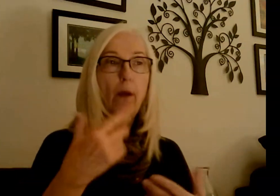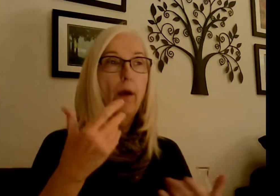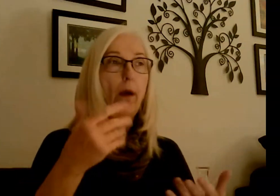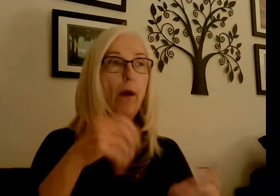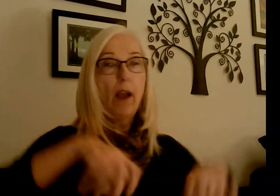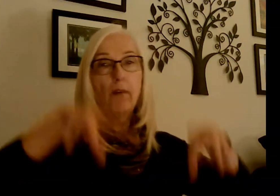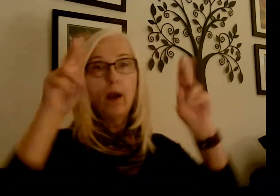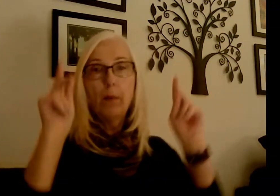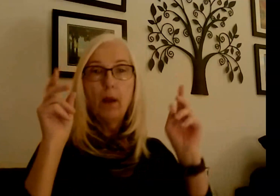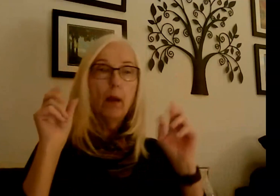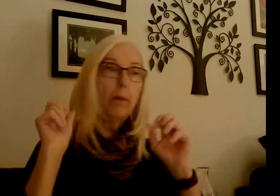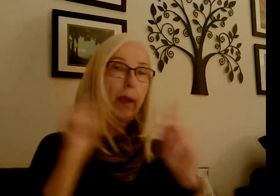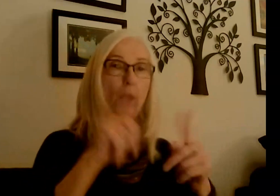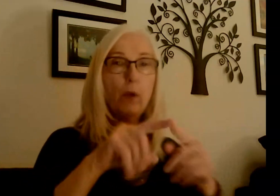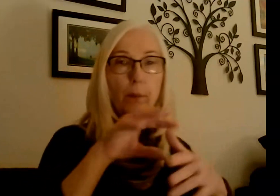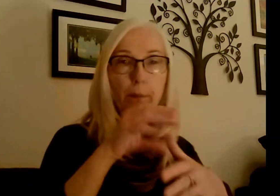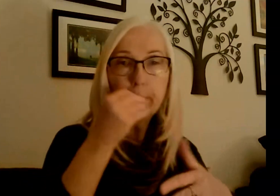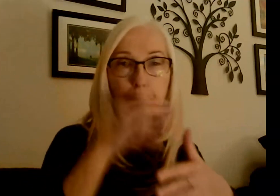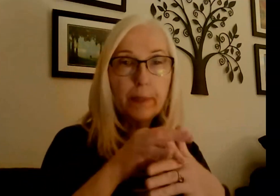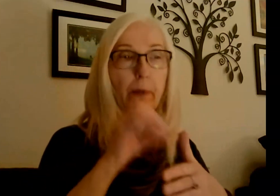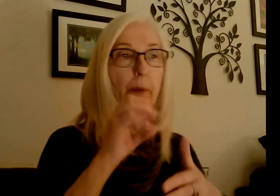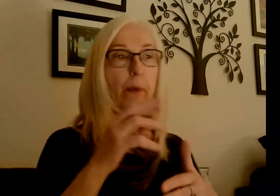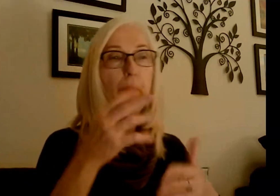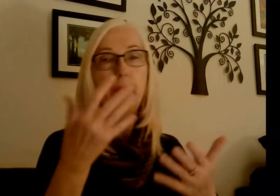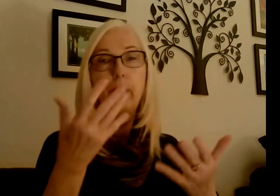it. And don't just give up.